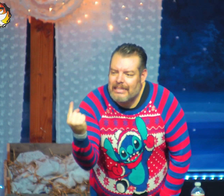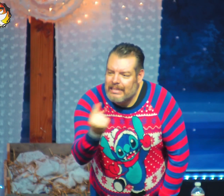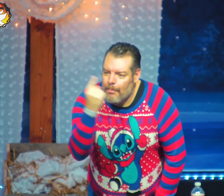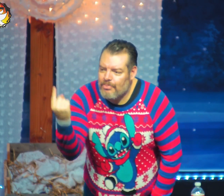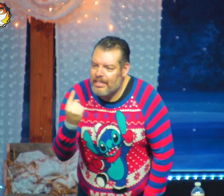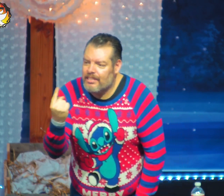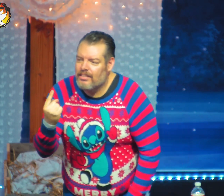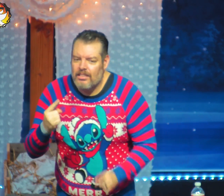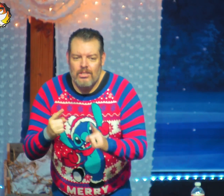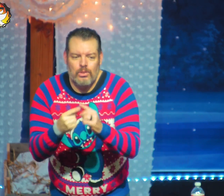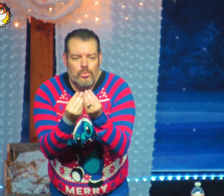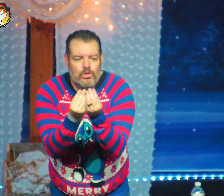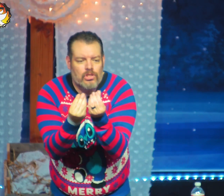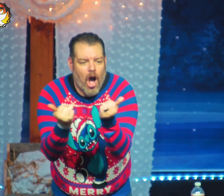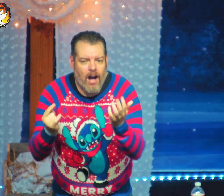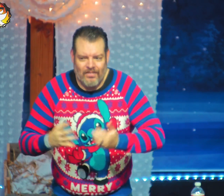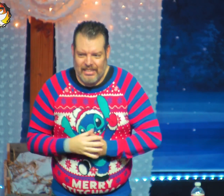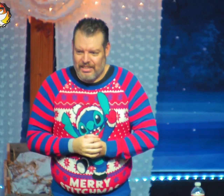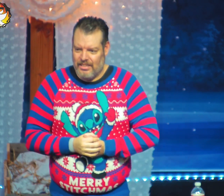your ugly thoughts.